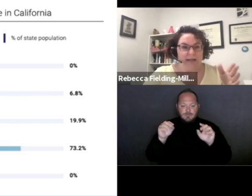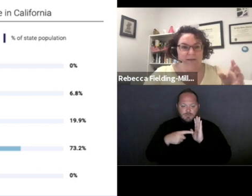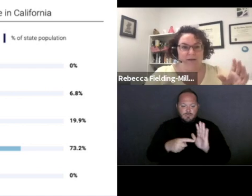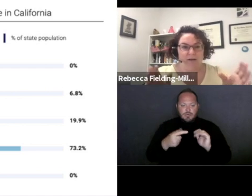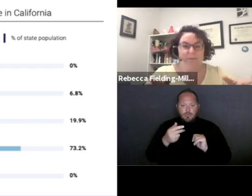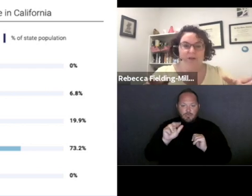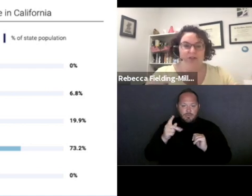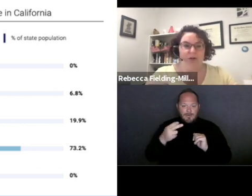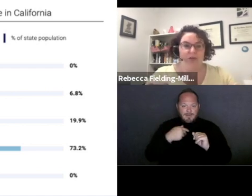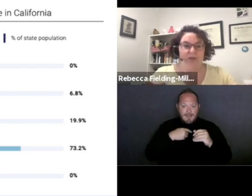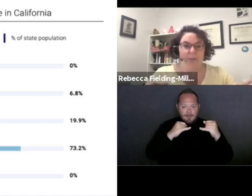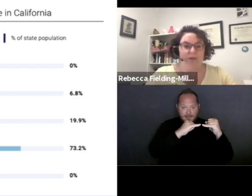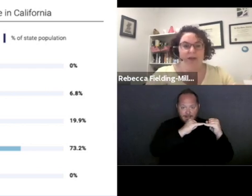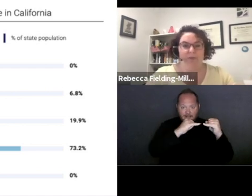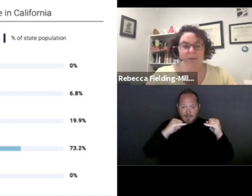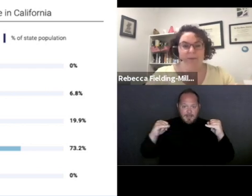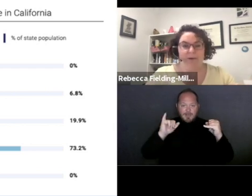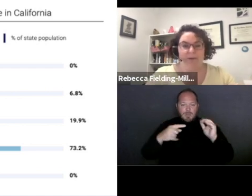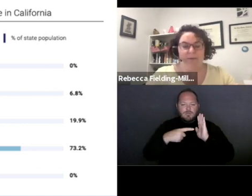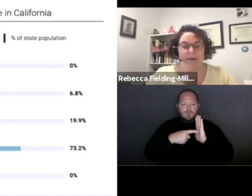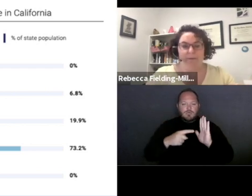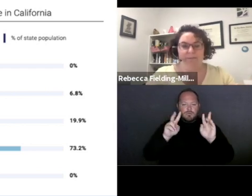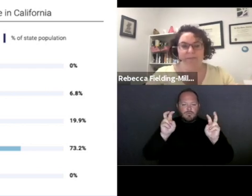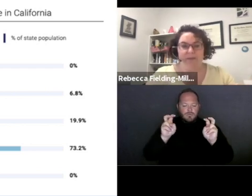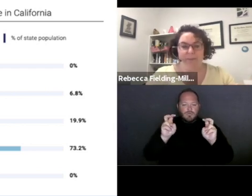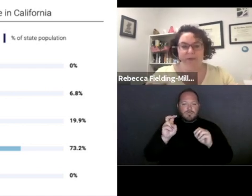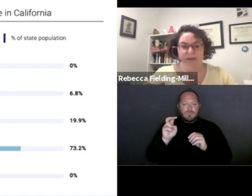vertical line that shows the percent of people,